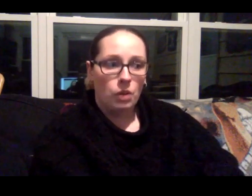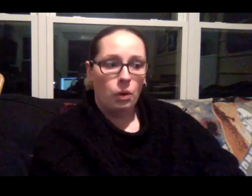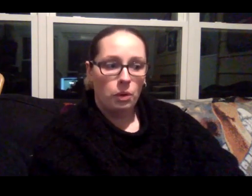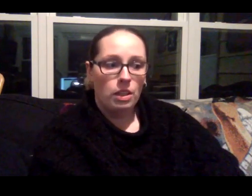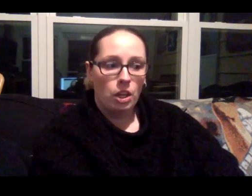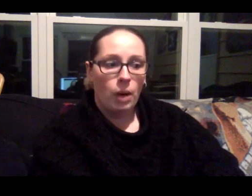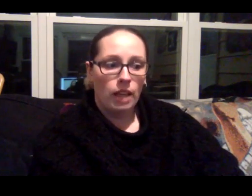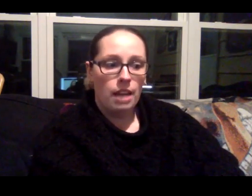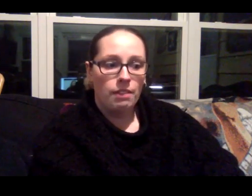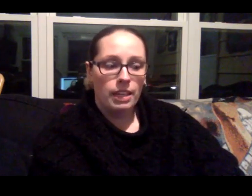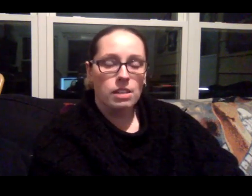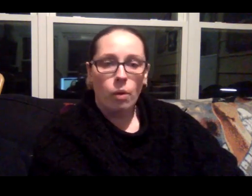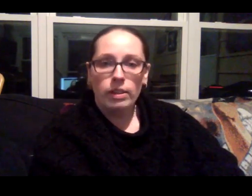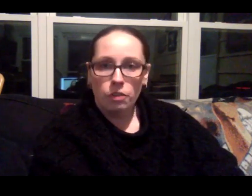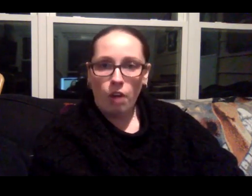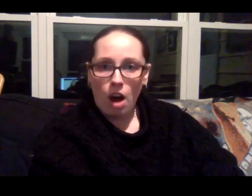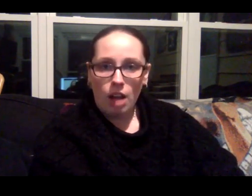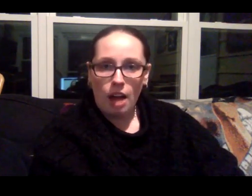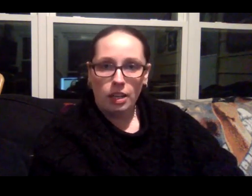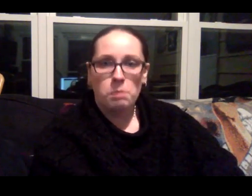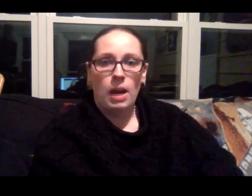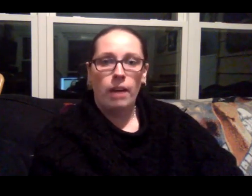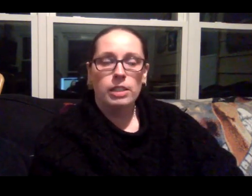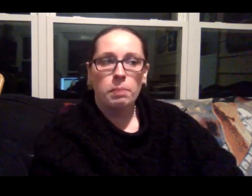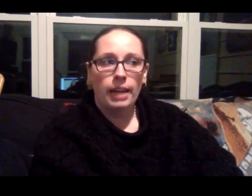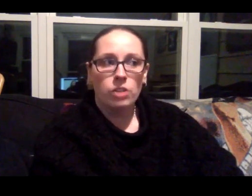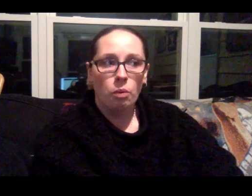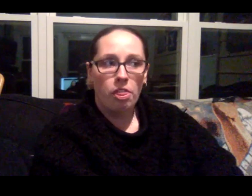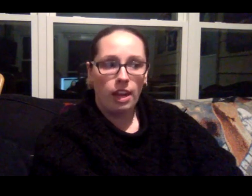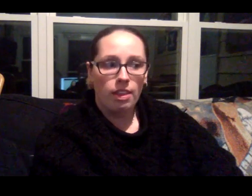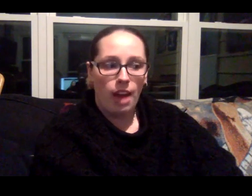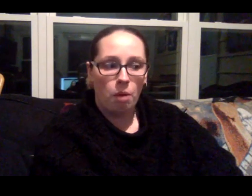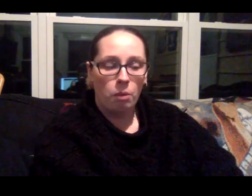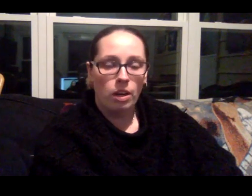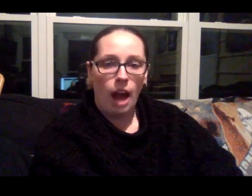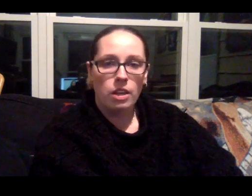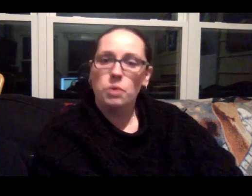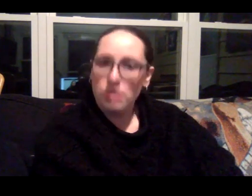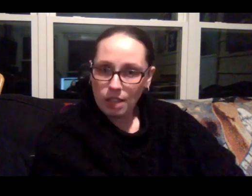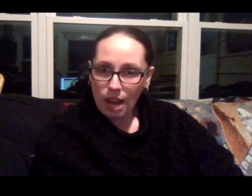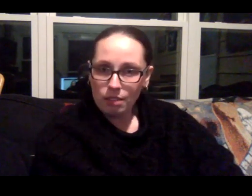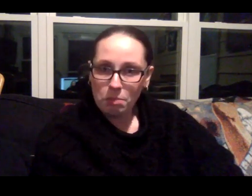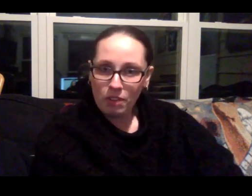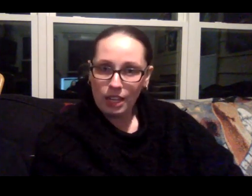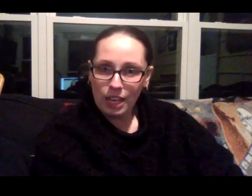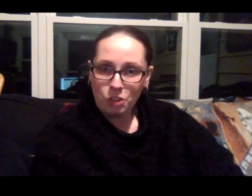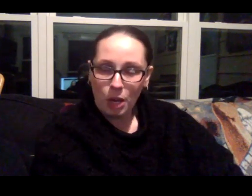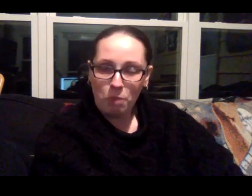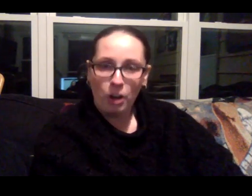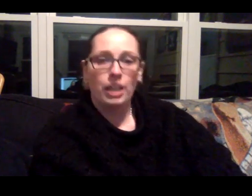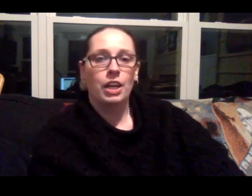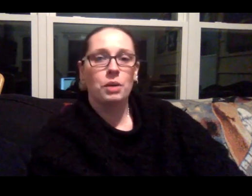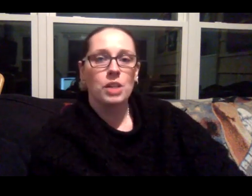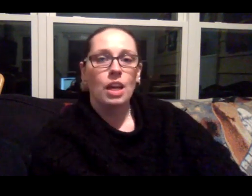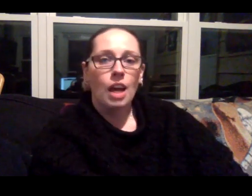So, you know, a lot of it is going to fall on us parents, but I don't think that we're not used to not providing extra